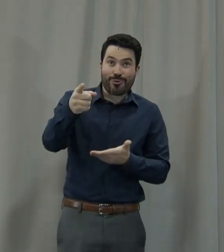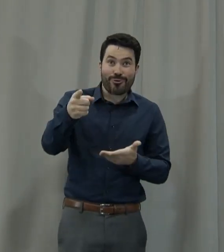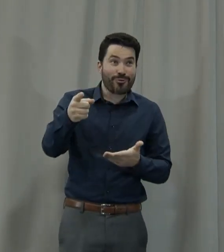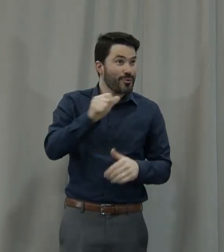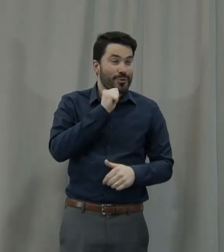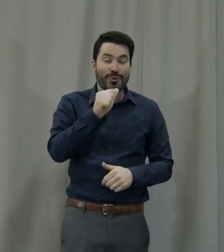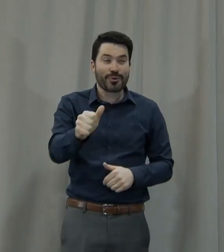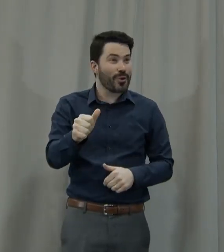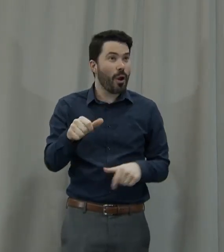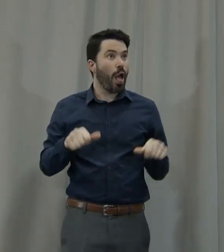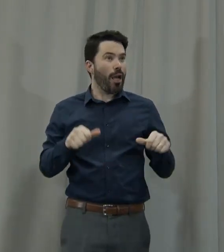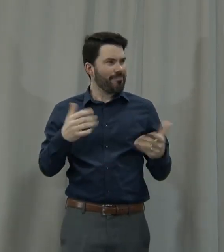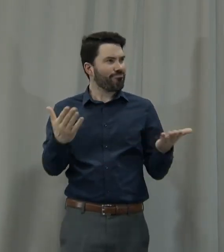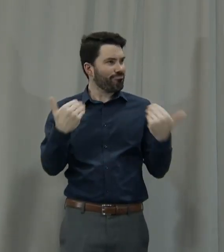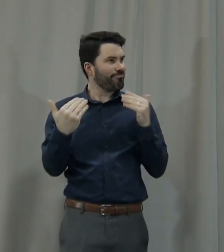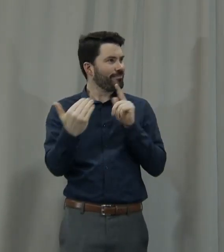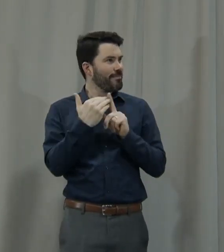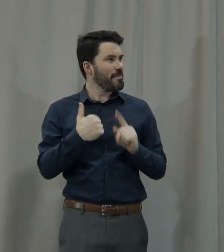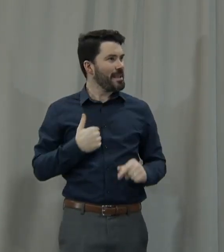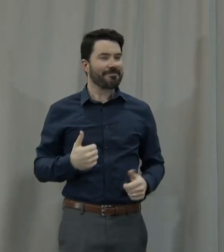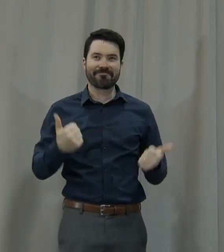to let me know. Thank you very much.